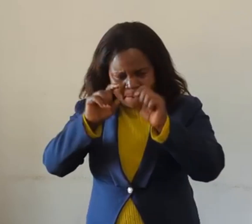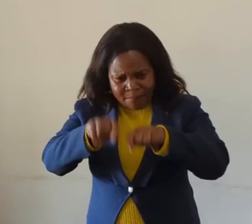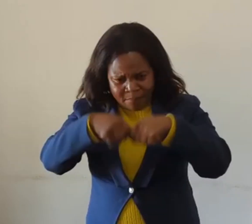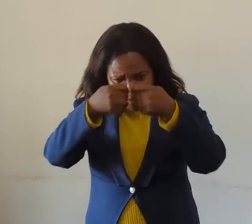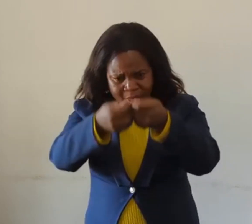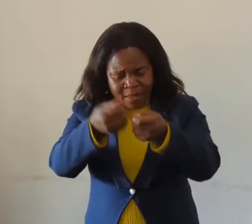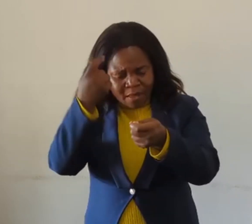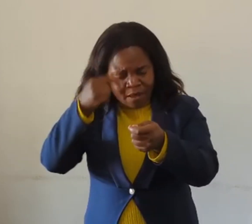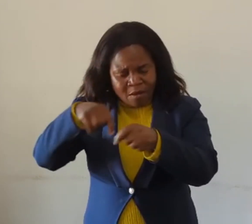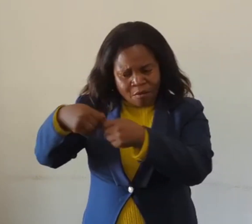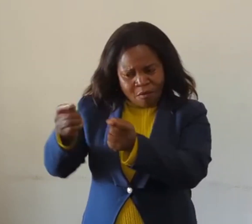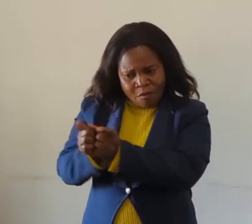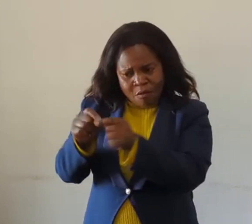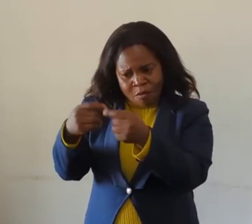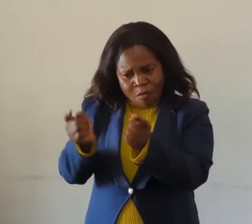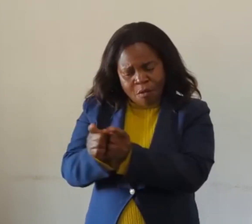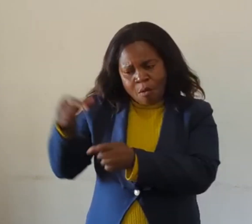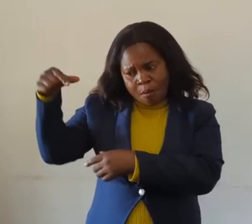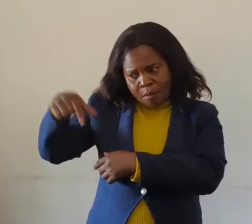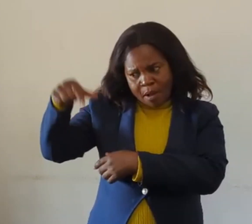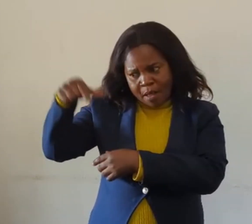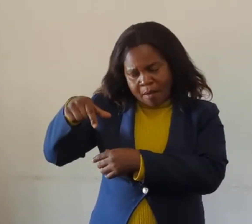are qualified under the law.